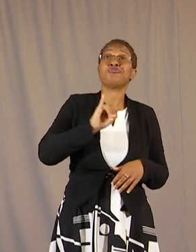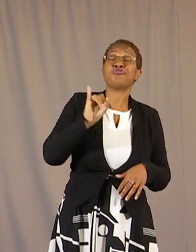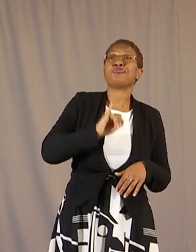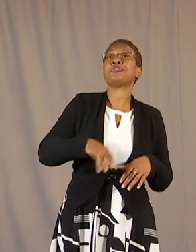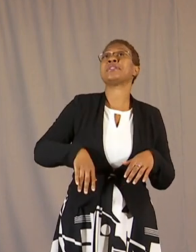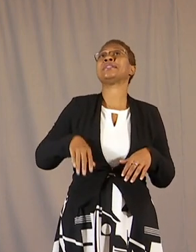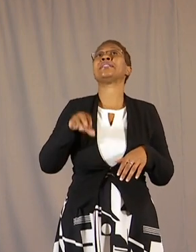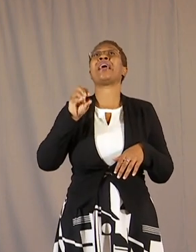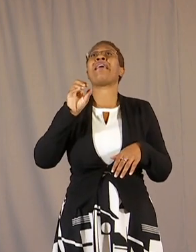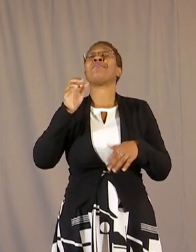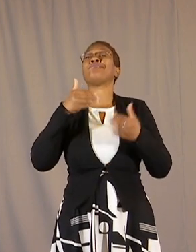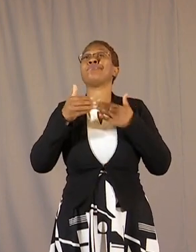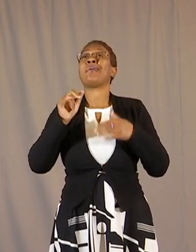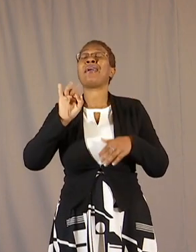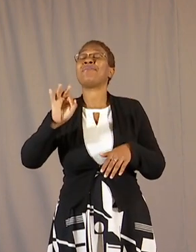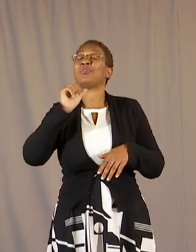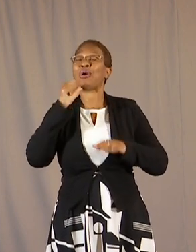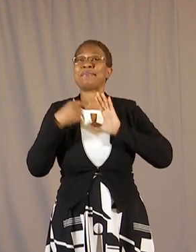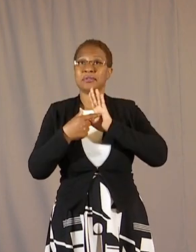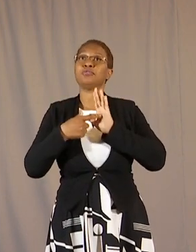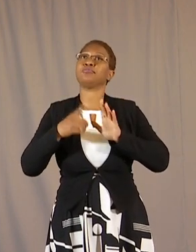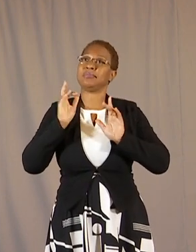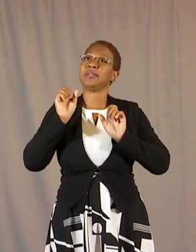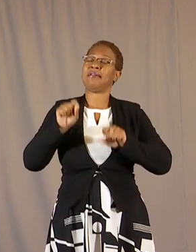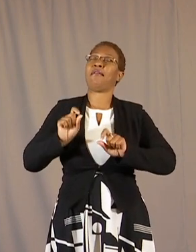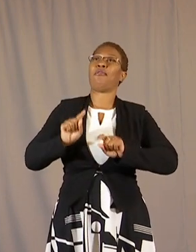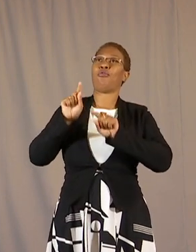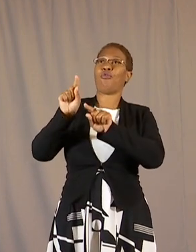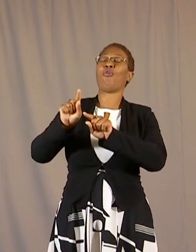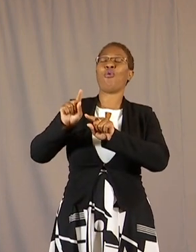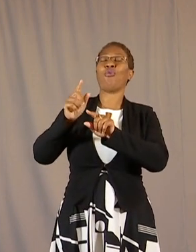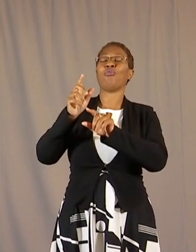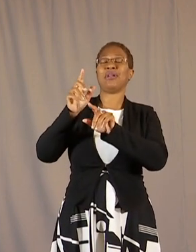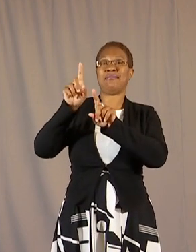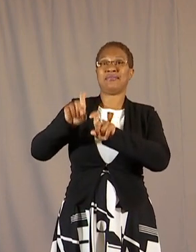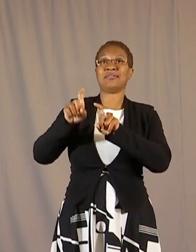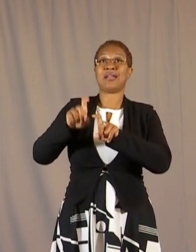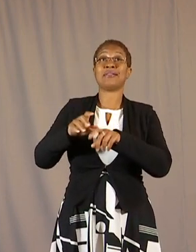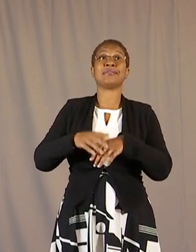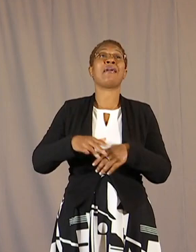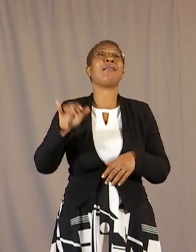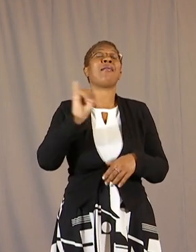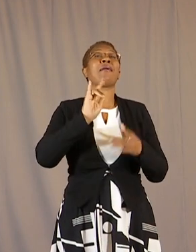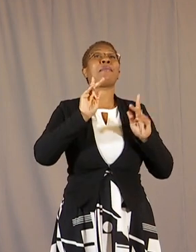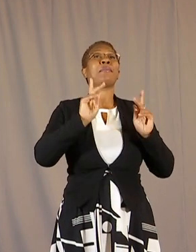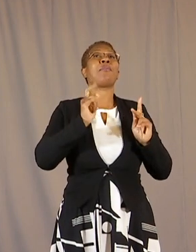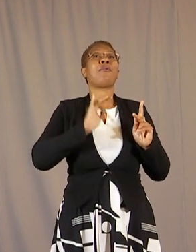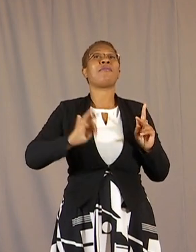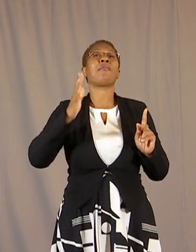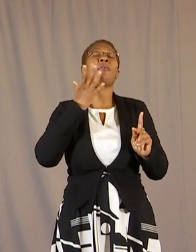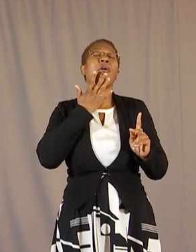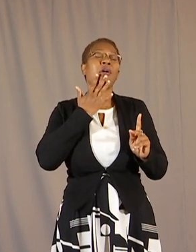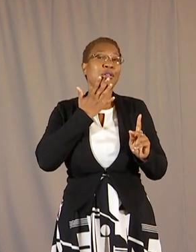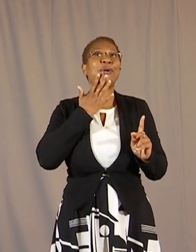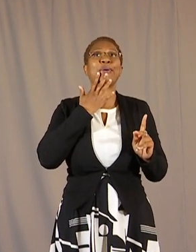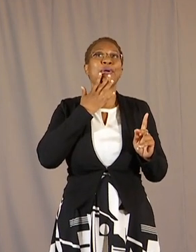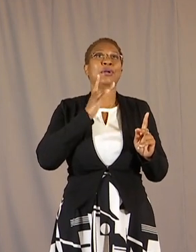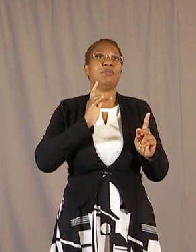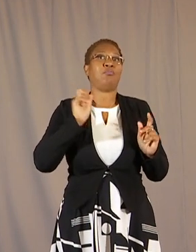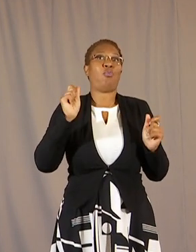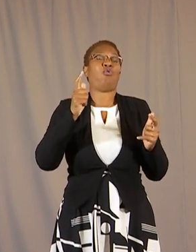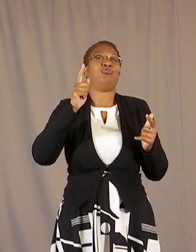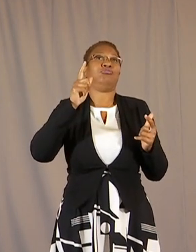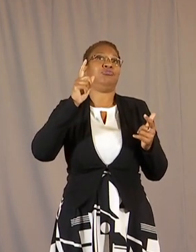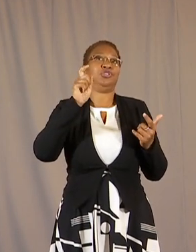in communities of color. When you had someone that tested positive, we should allow everyone in that home to receive a test. You know, we knew